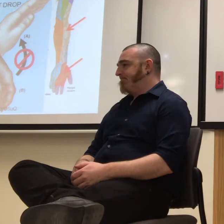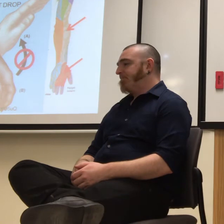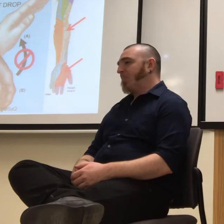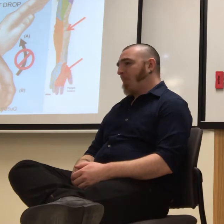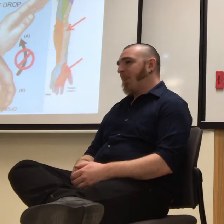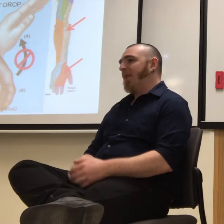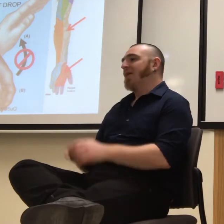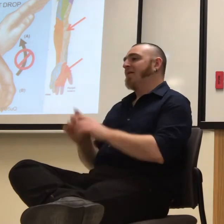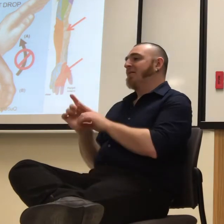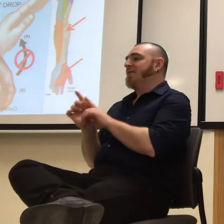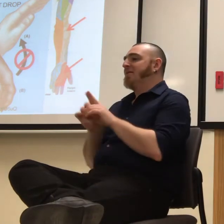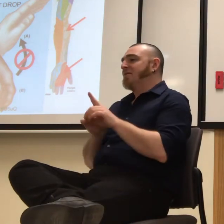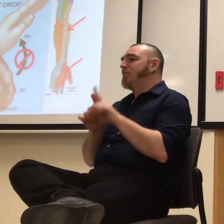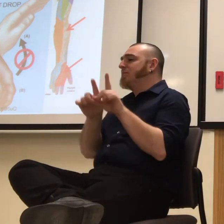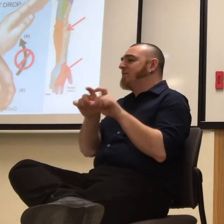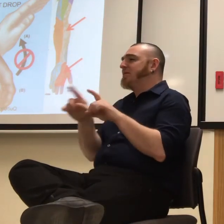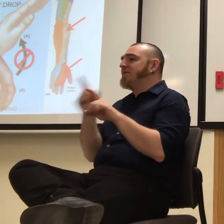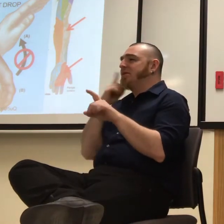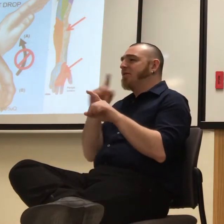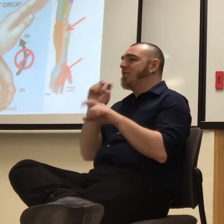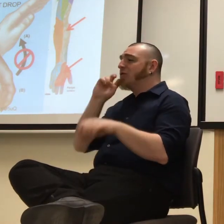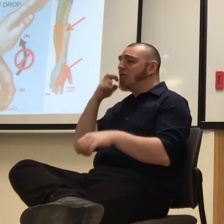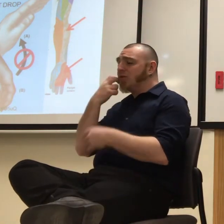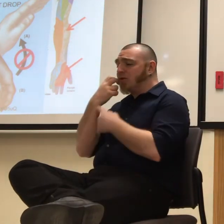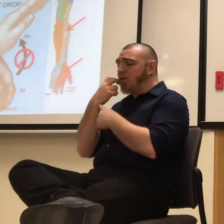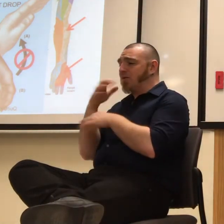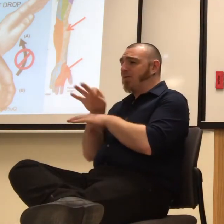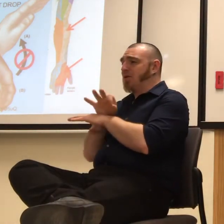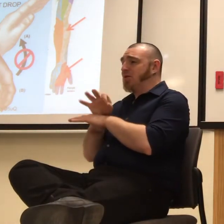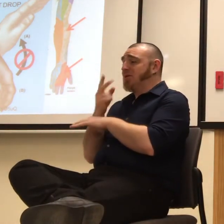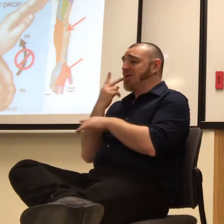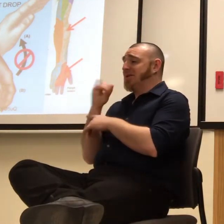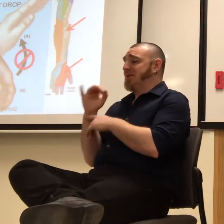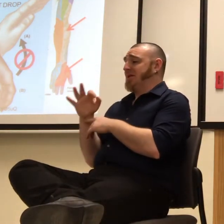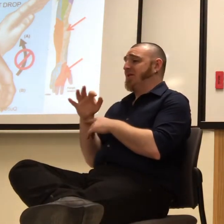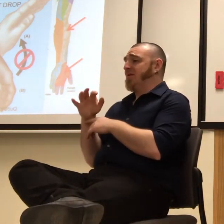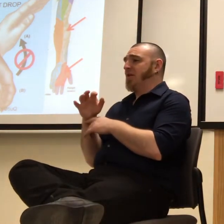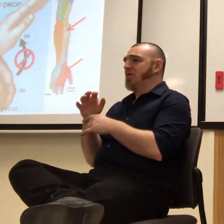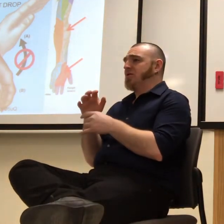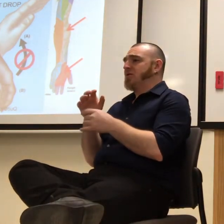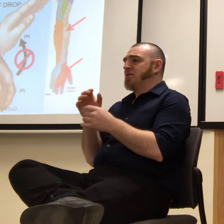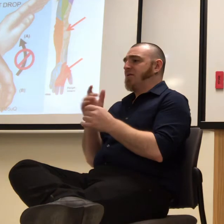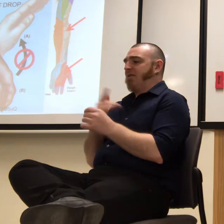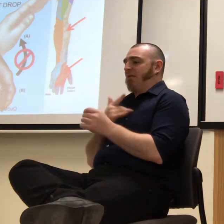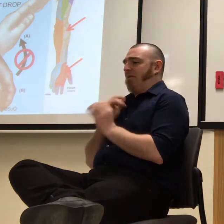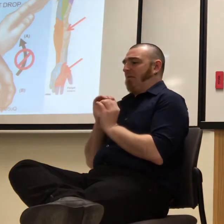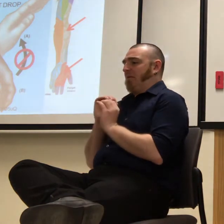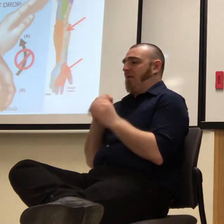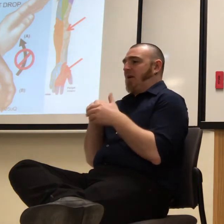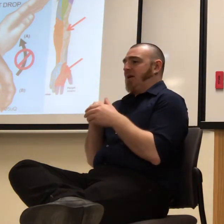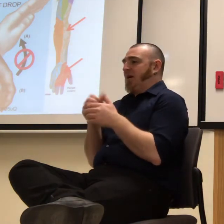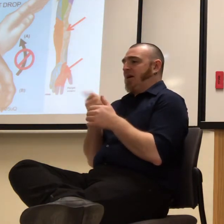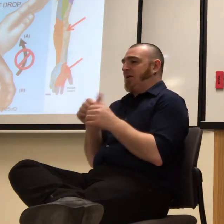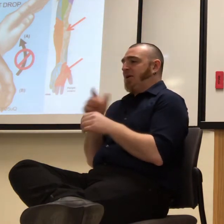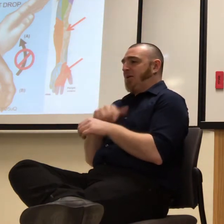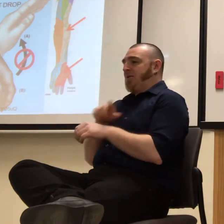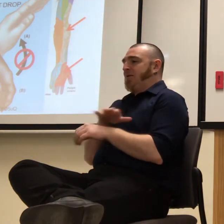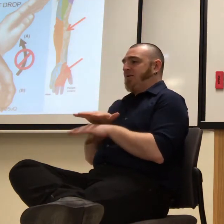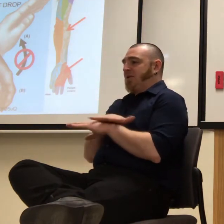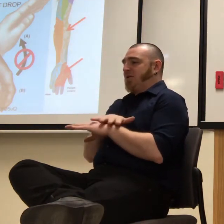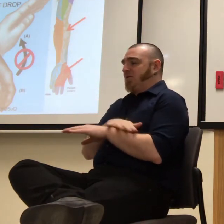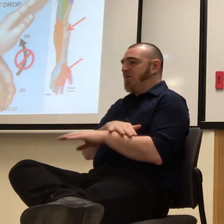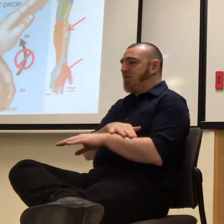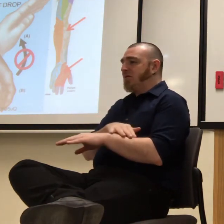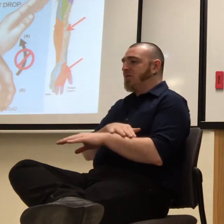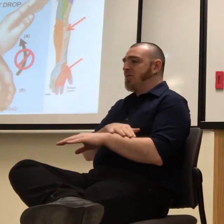But also, test for nerve function. See if there's numbness in any of these regions. And depending on where the numbness is, you can kind of tell